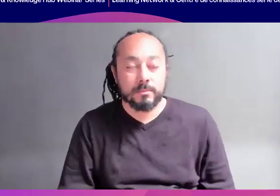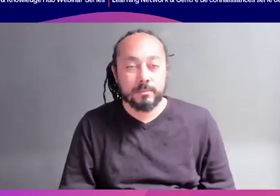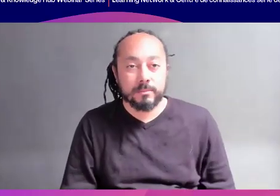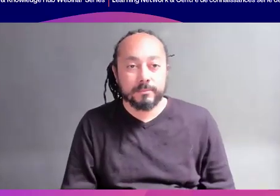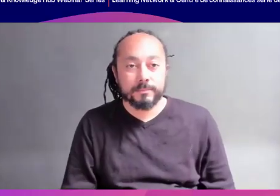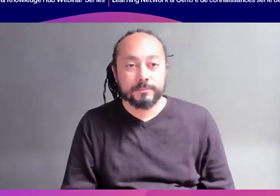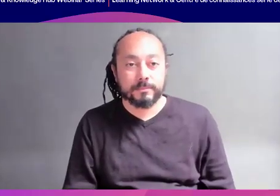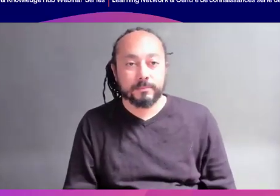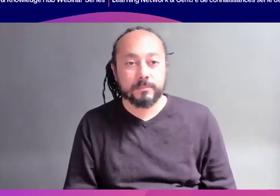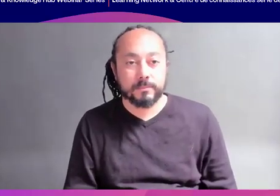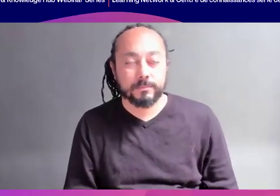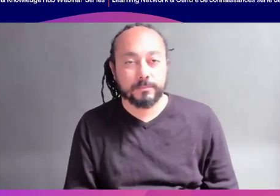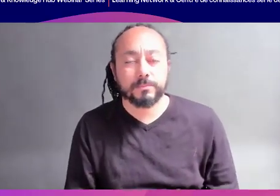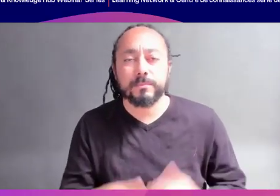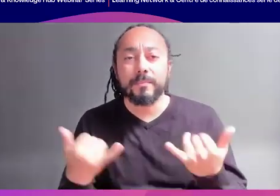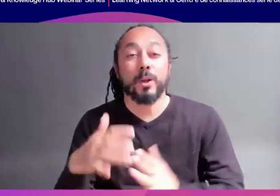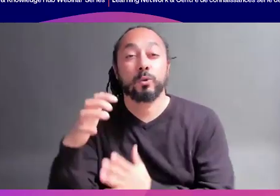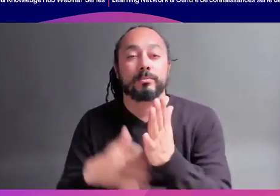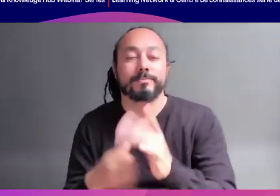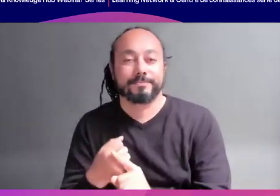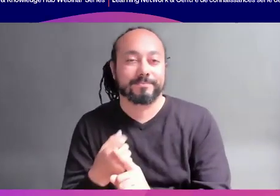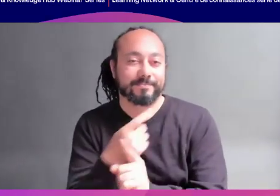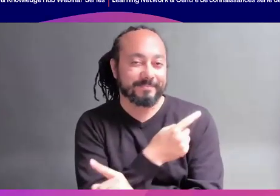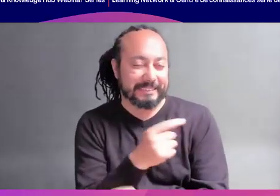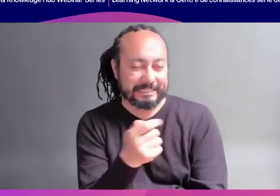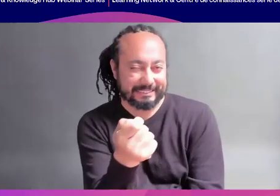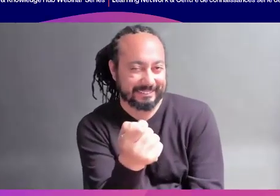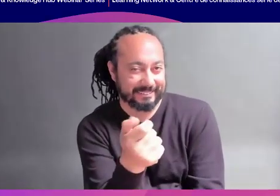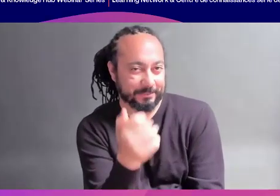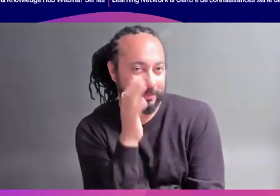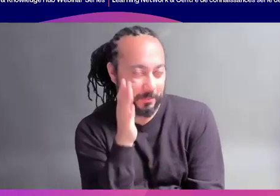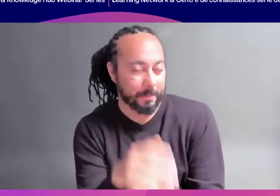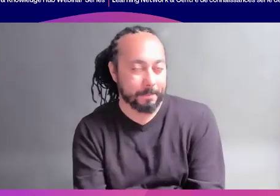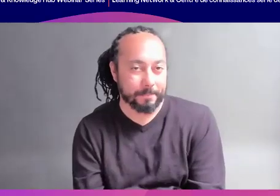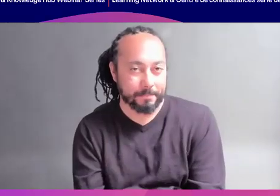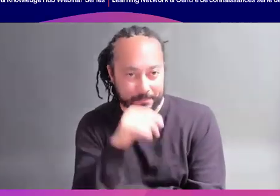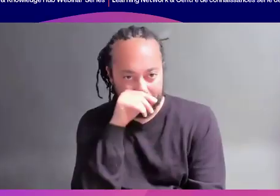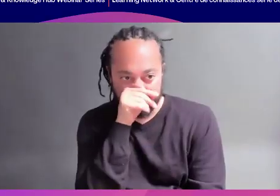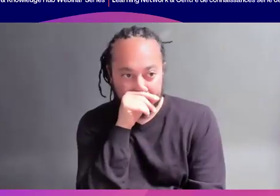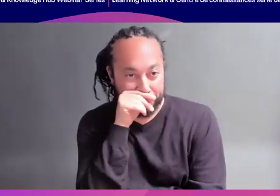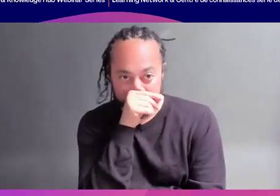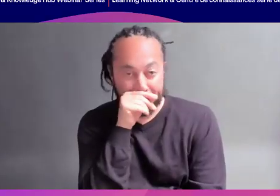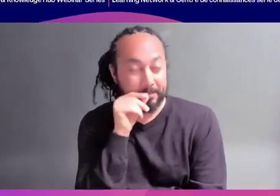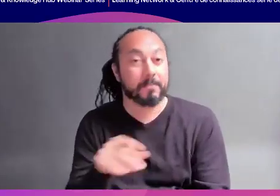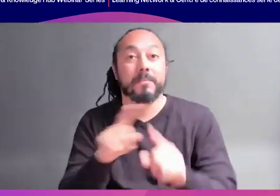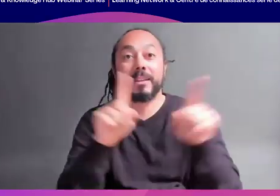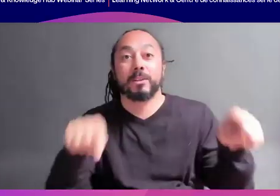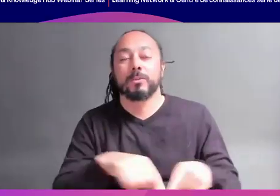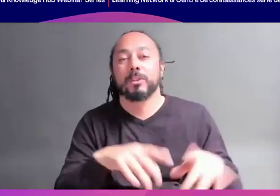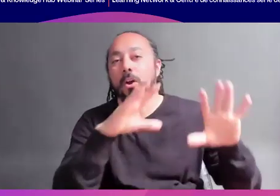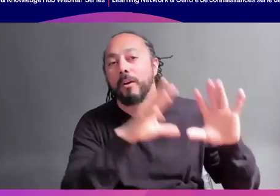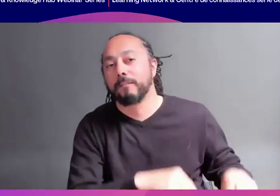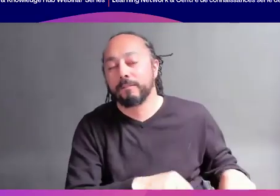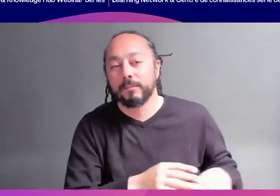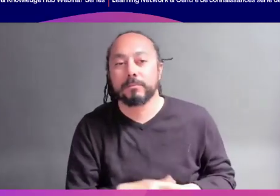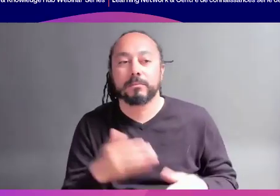going to go a little bit off script for a second, group, because we're going to unshare slides at this point. Our